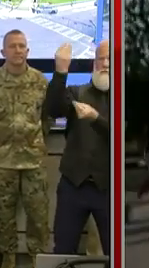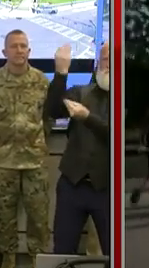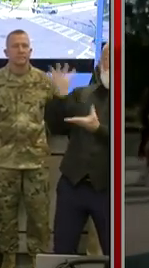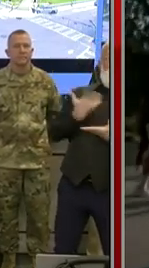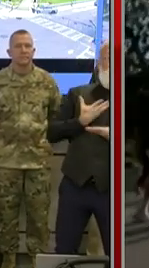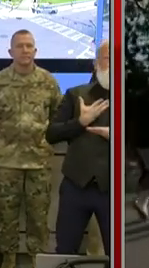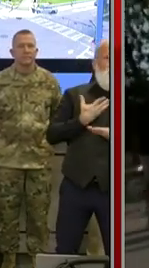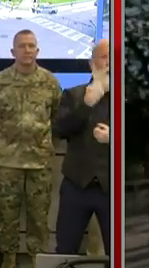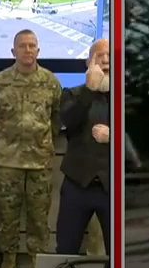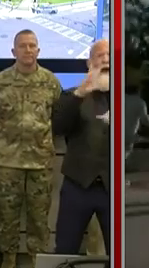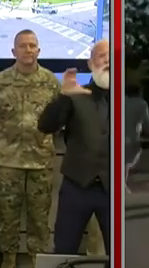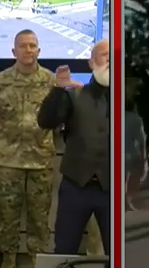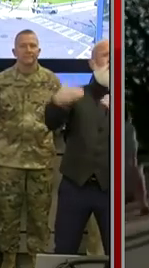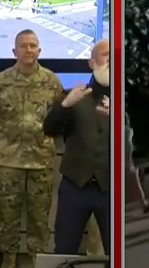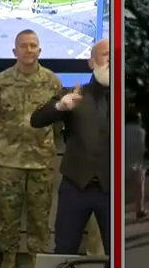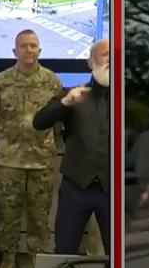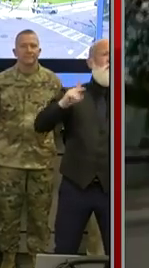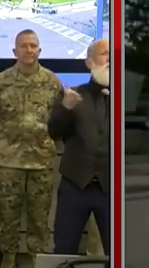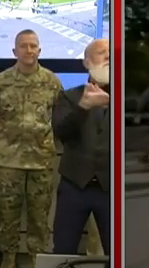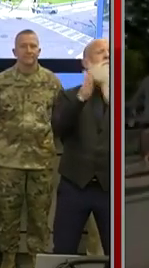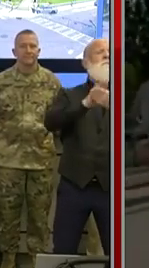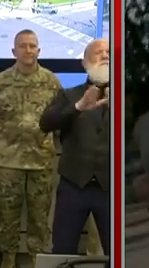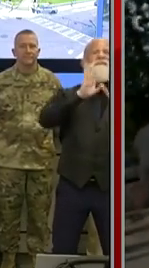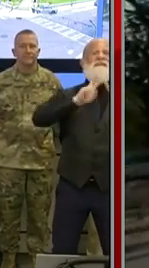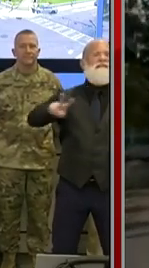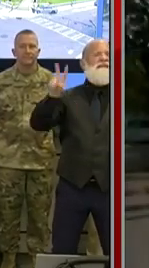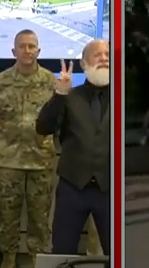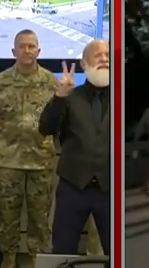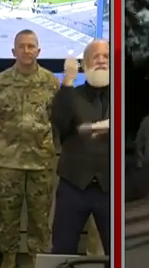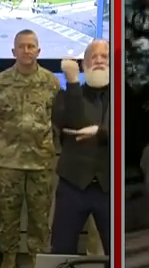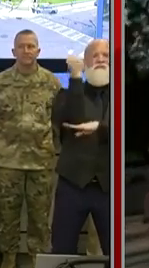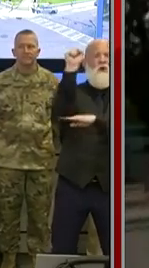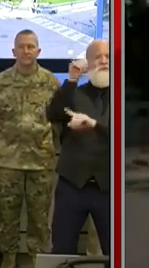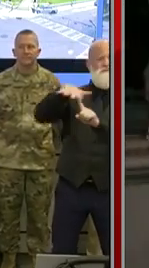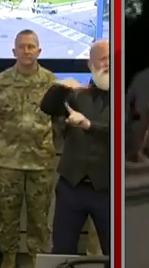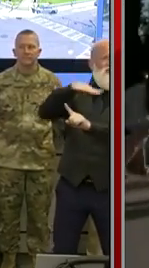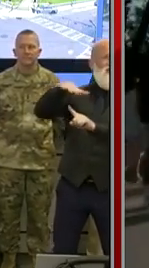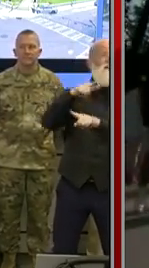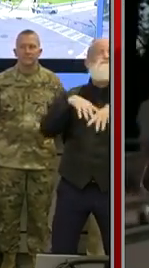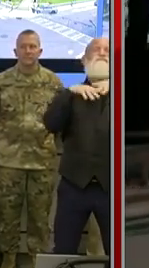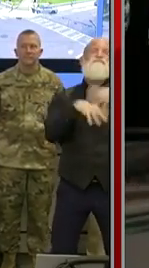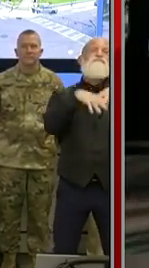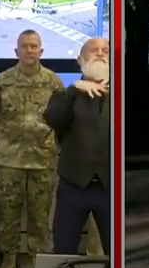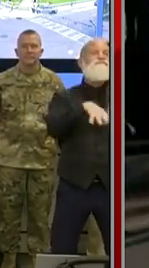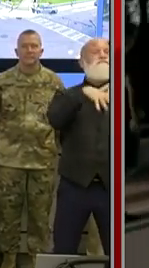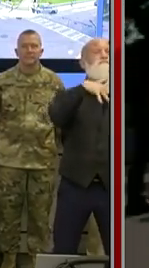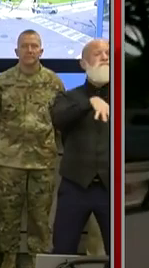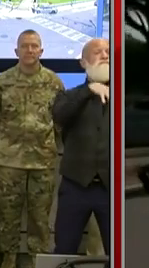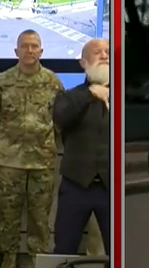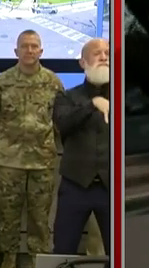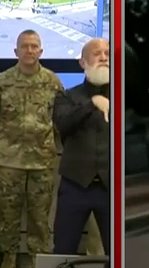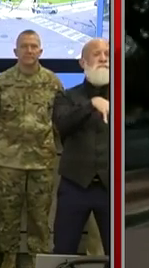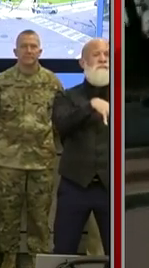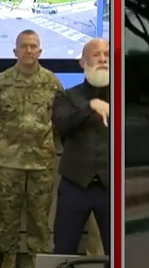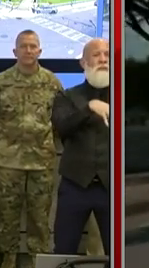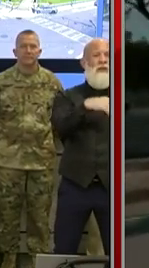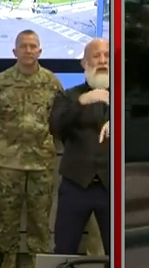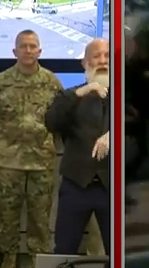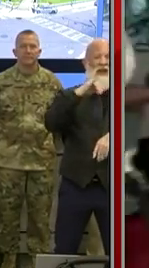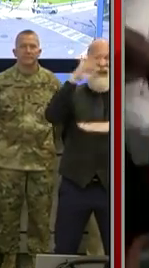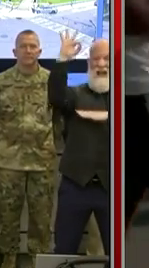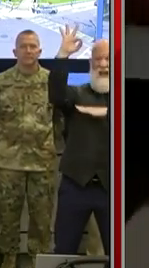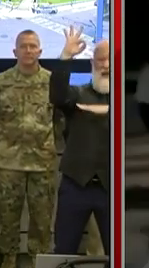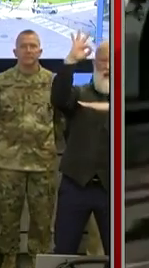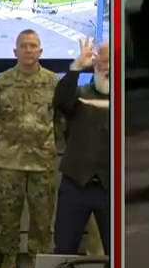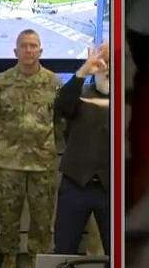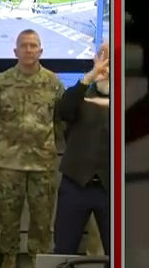peaceful protesters moving down Auburn Avenue as we neared the curfew. GPS troopers were on hand because that section